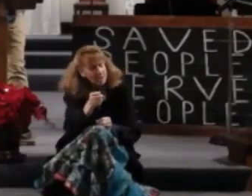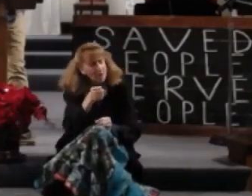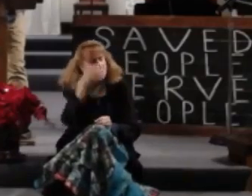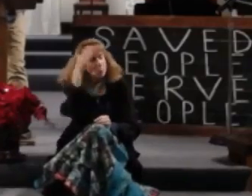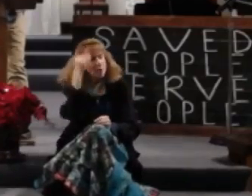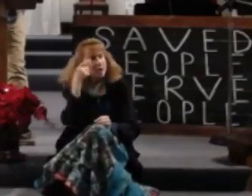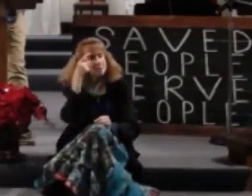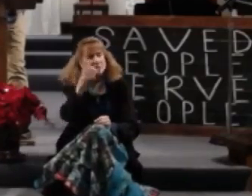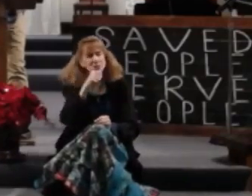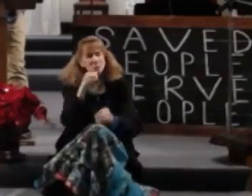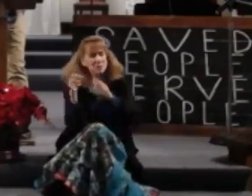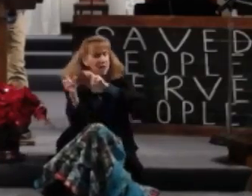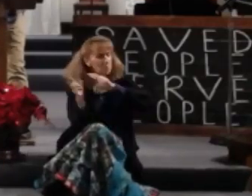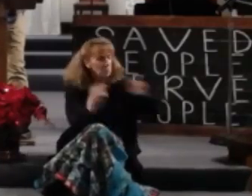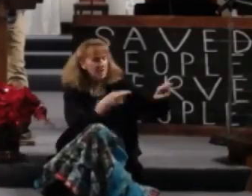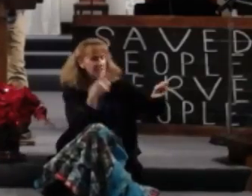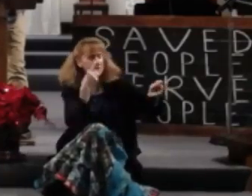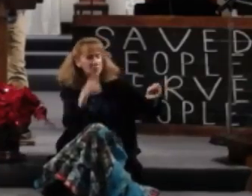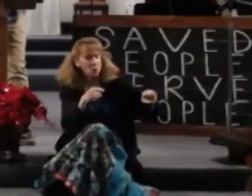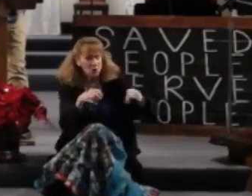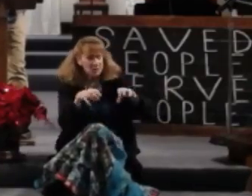you were not ready for it.